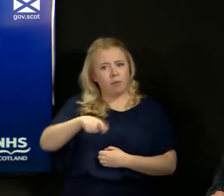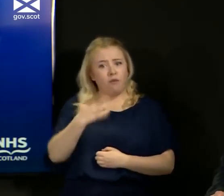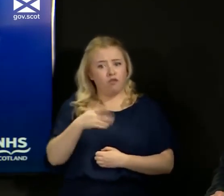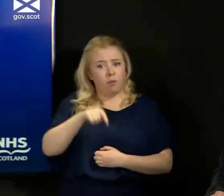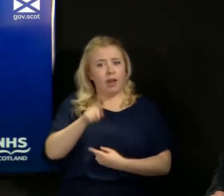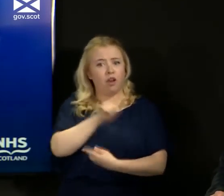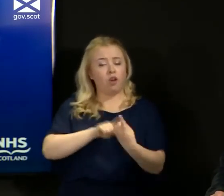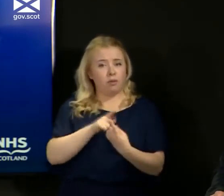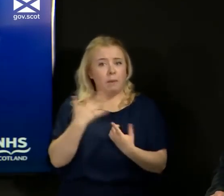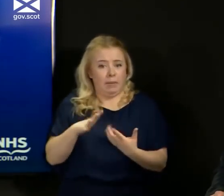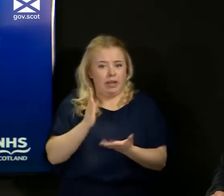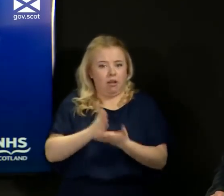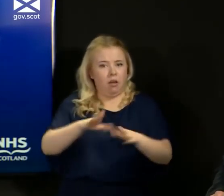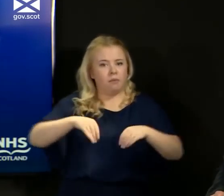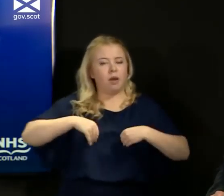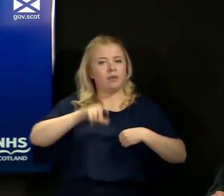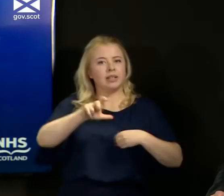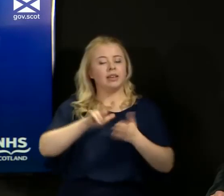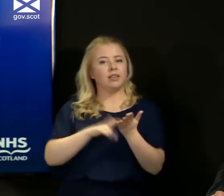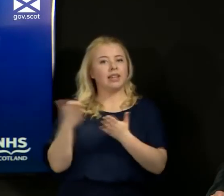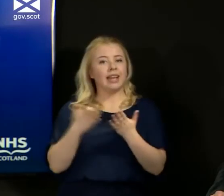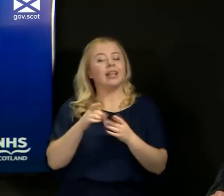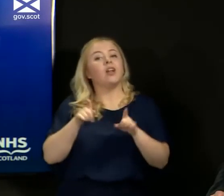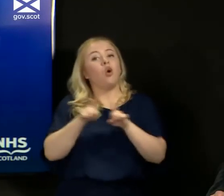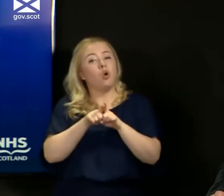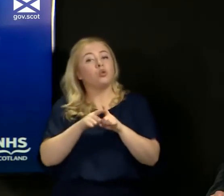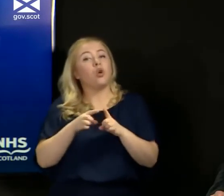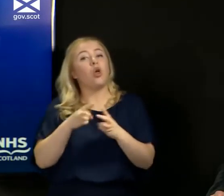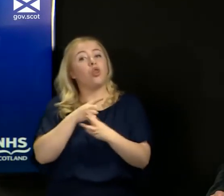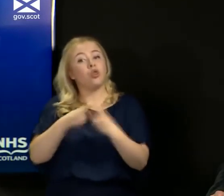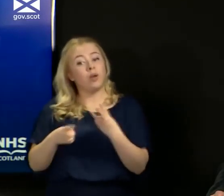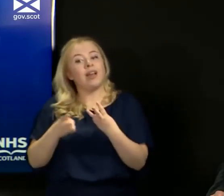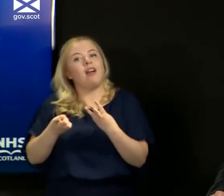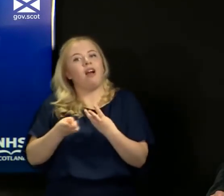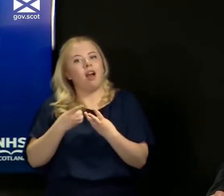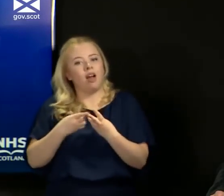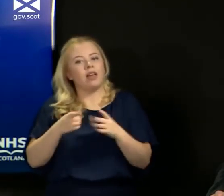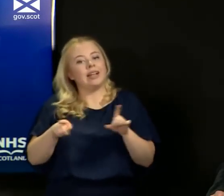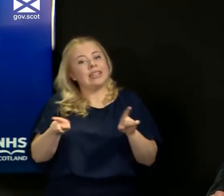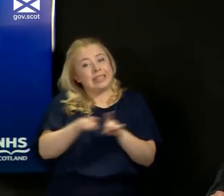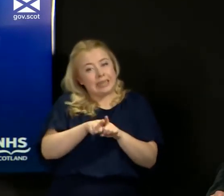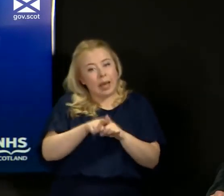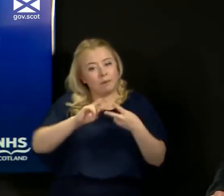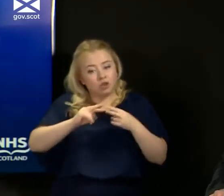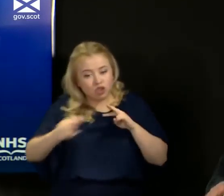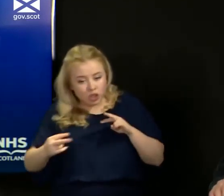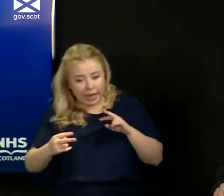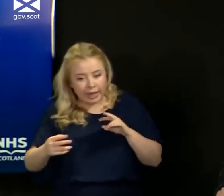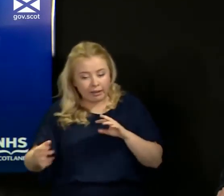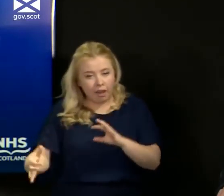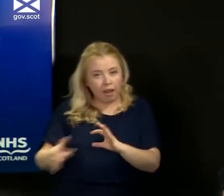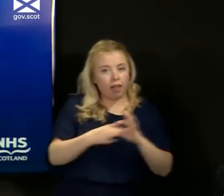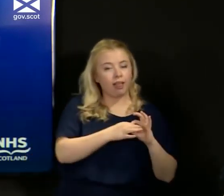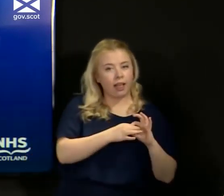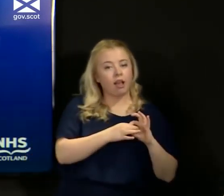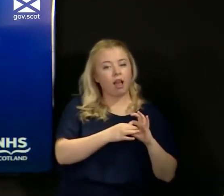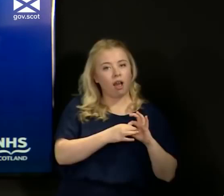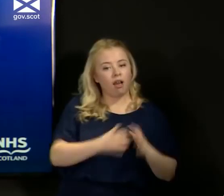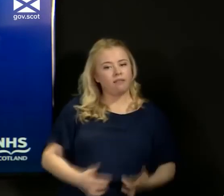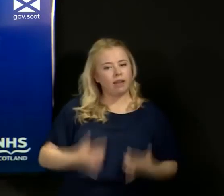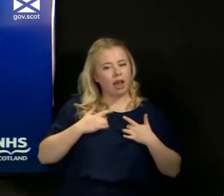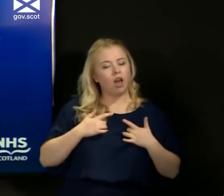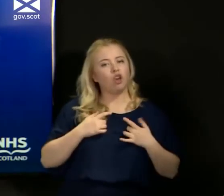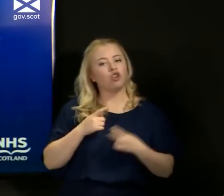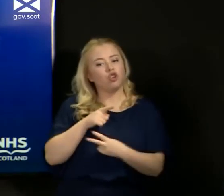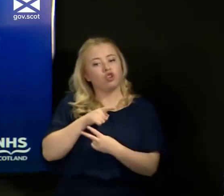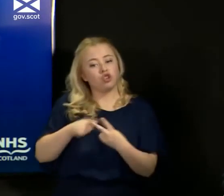outbreak, there are 3 other cases with a genotype that may be linked to this lineage. Of those 3 cases, 2 of them are more